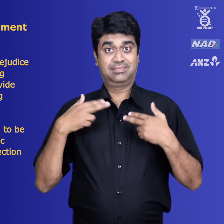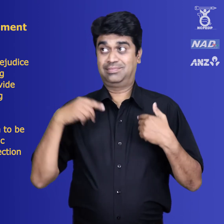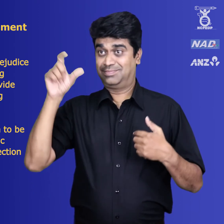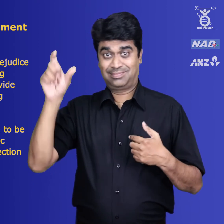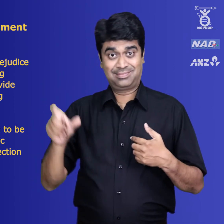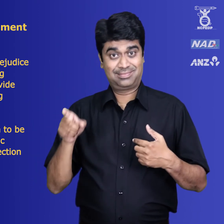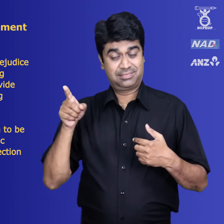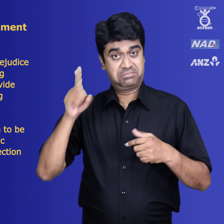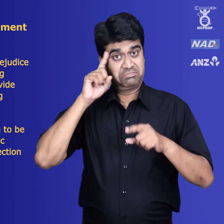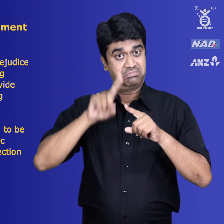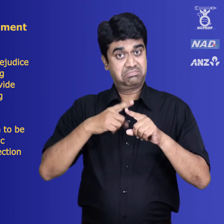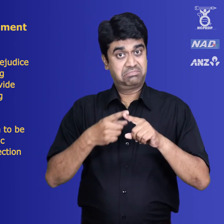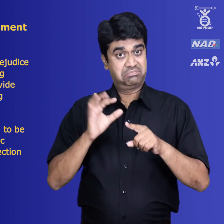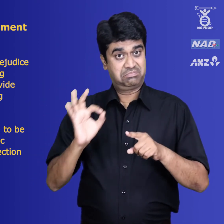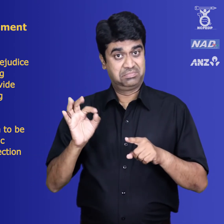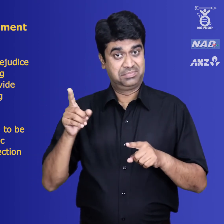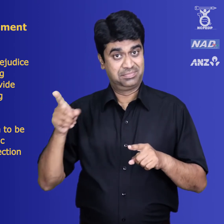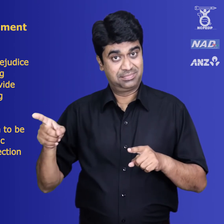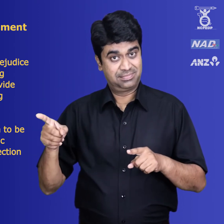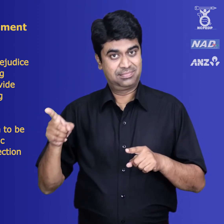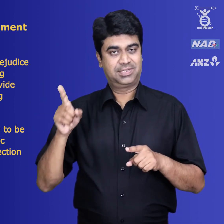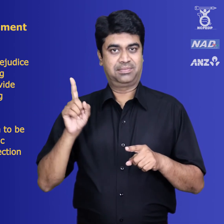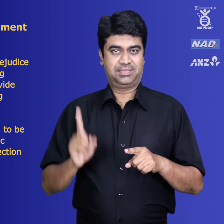of section 85.